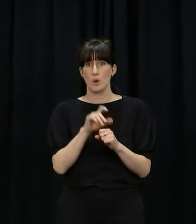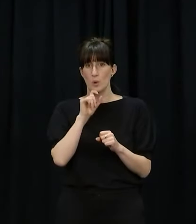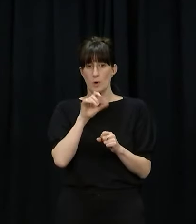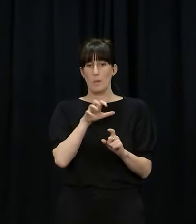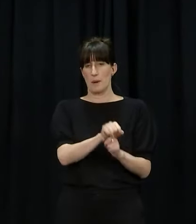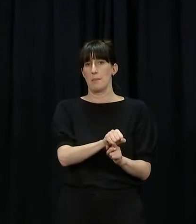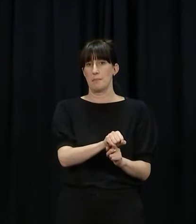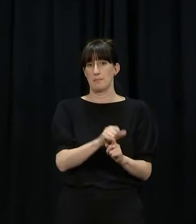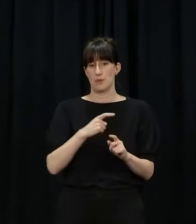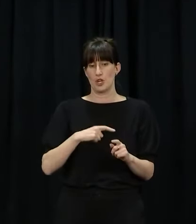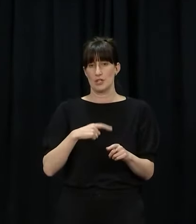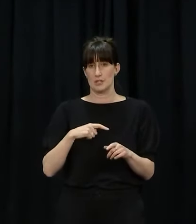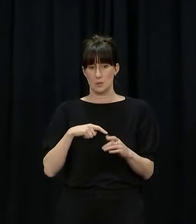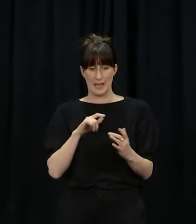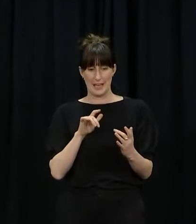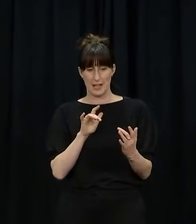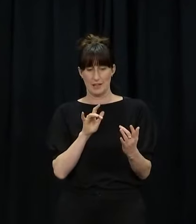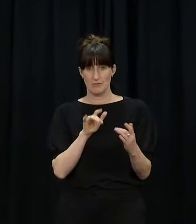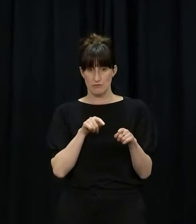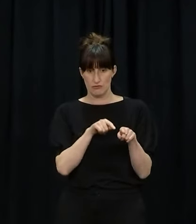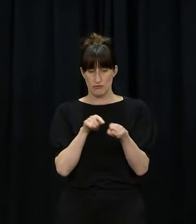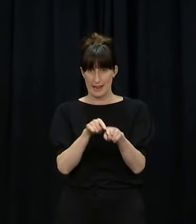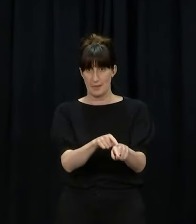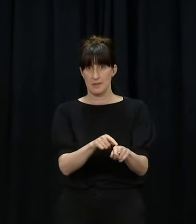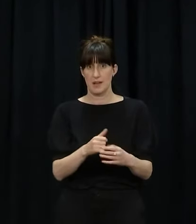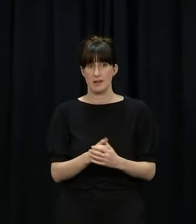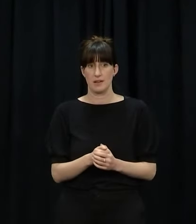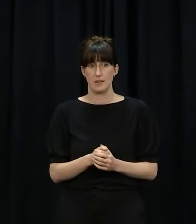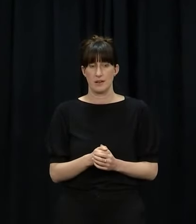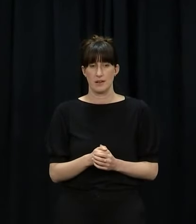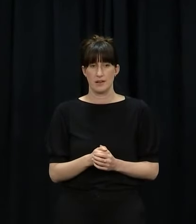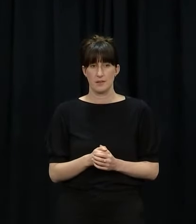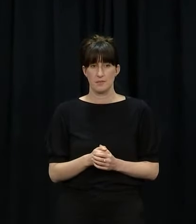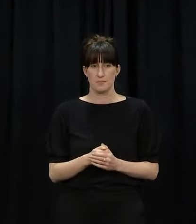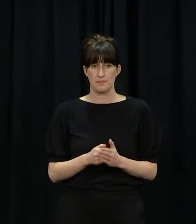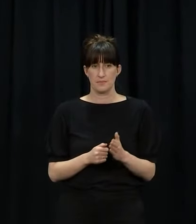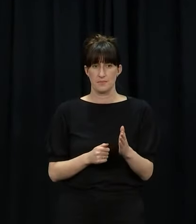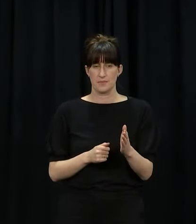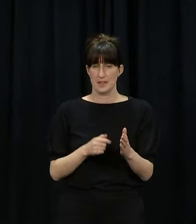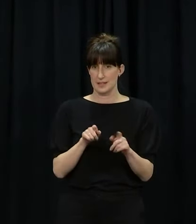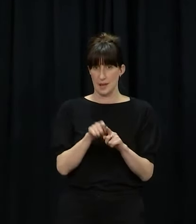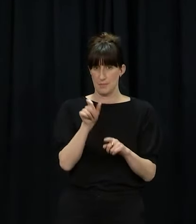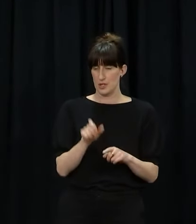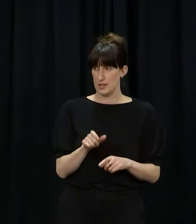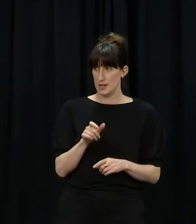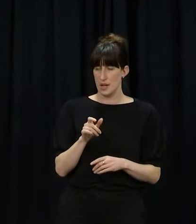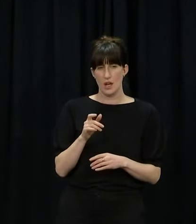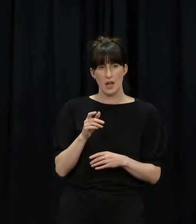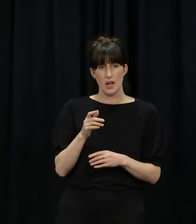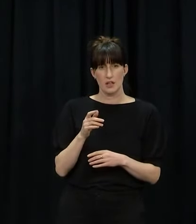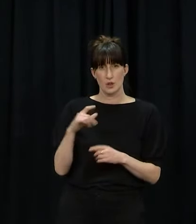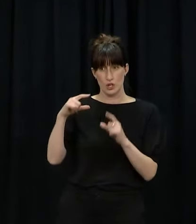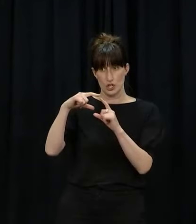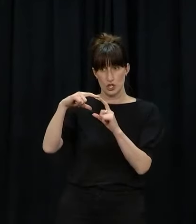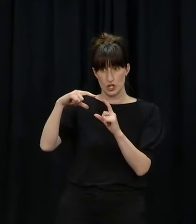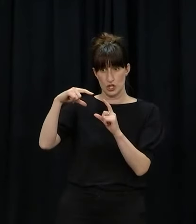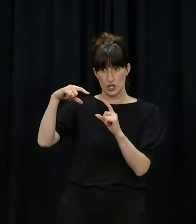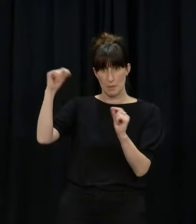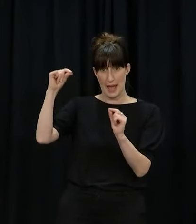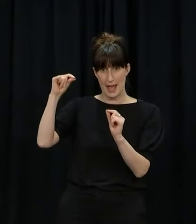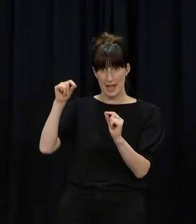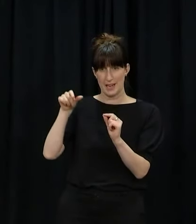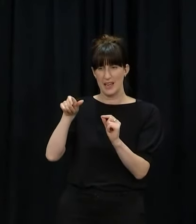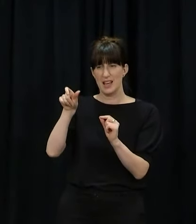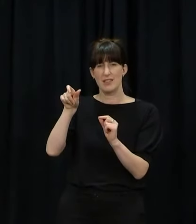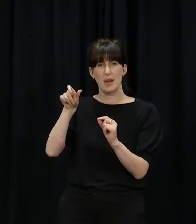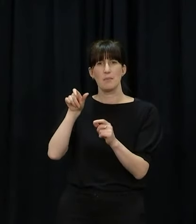someone on a red flight, we do contact trace around those people. What concerns flight do you crew, have about given the capacity? Japan, Yeah. have you looked at flight crew from that plane as